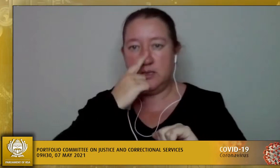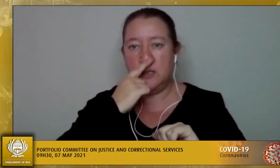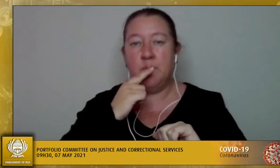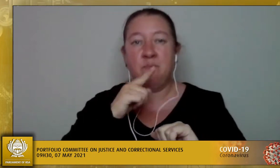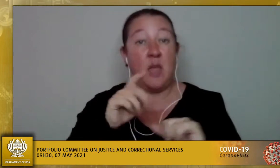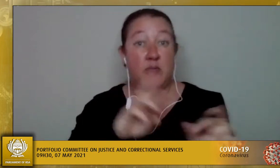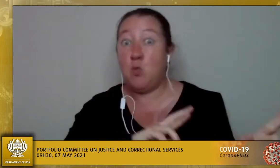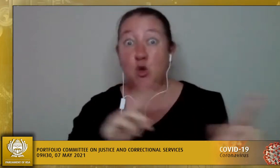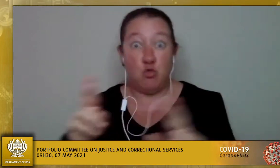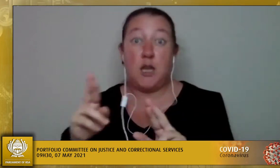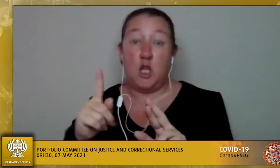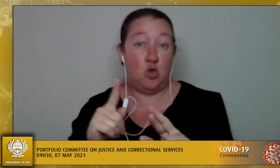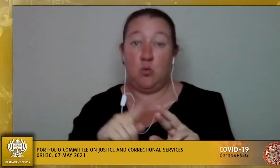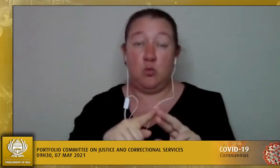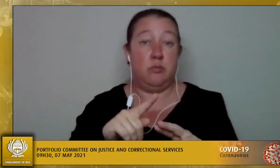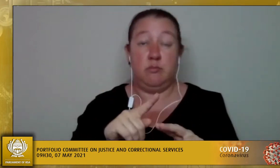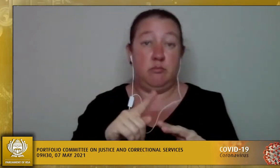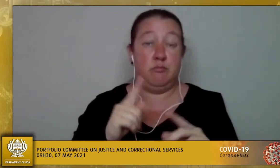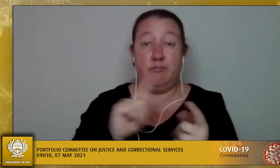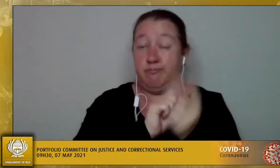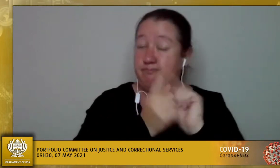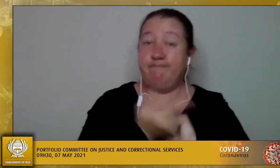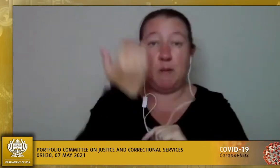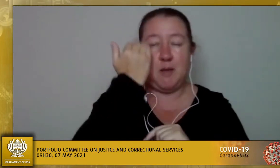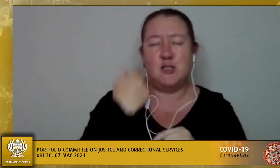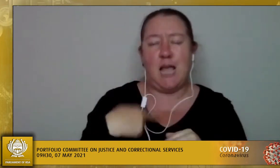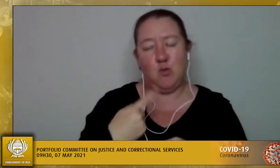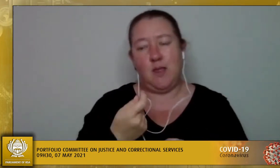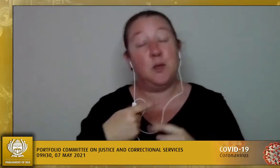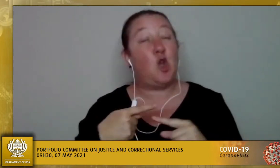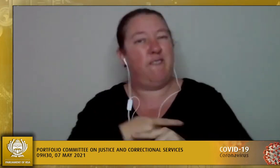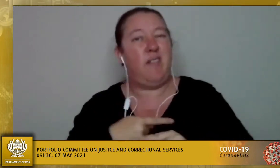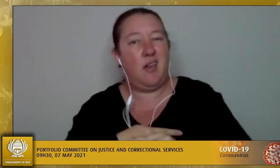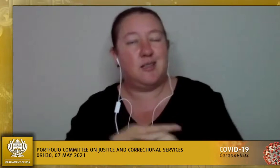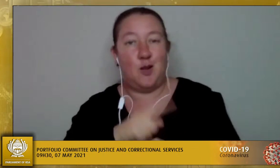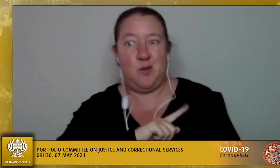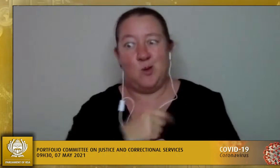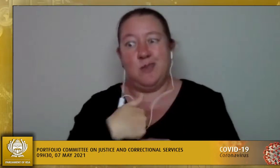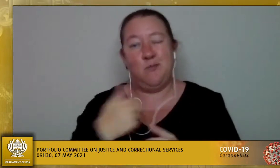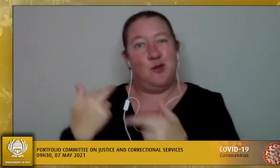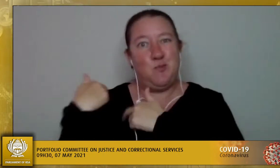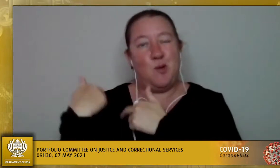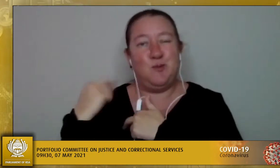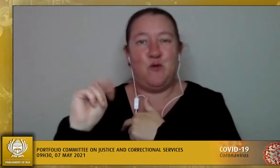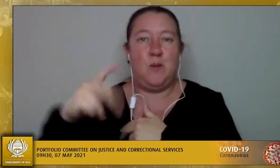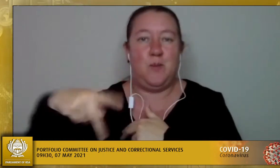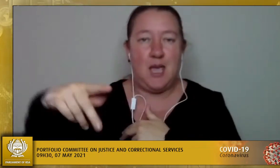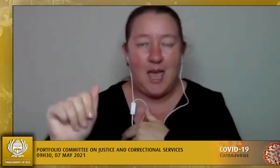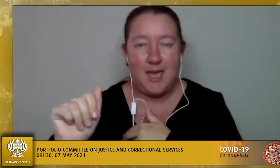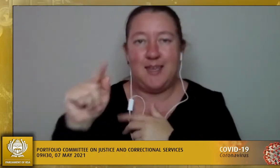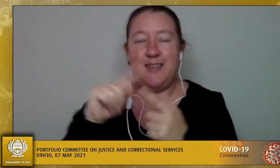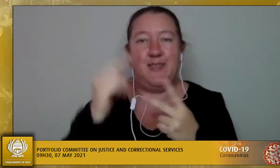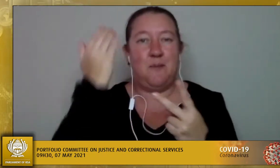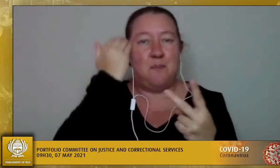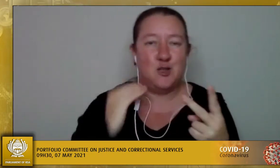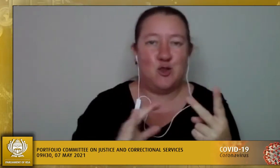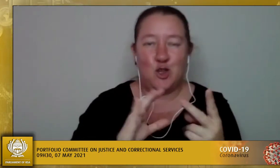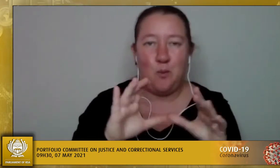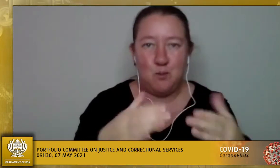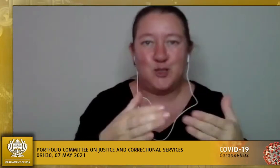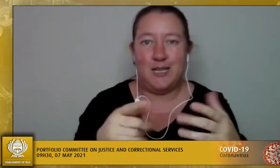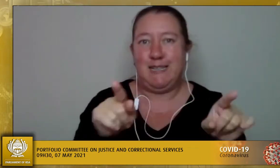to be in the bench and I was conflicted because I'm responsible for NPA the magistrate commission